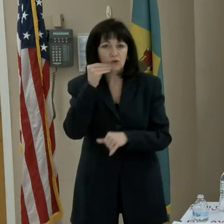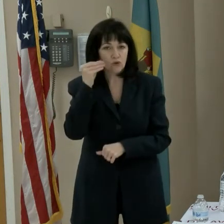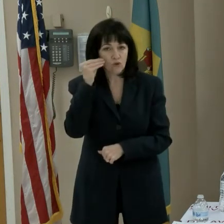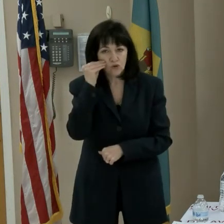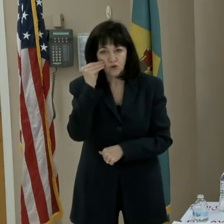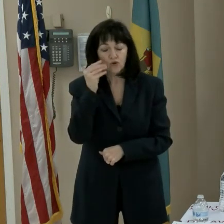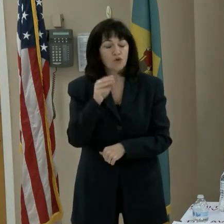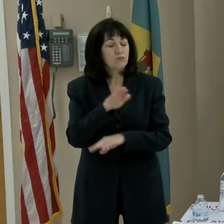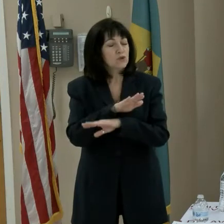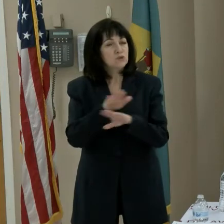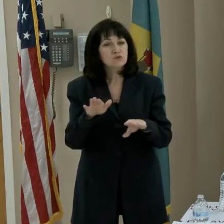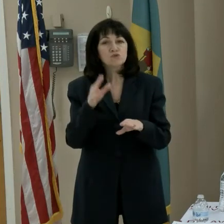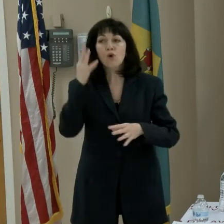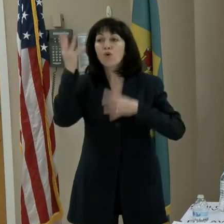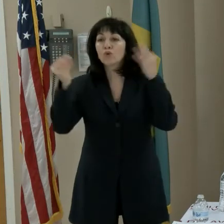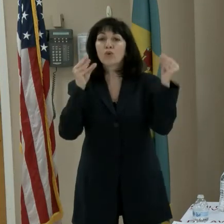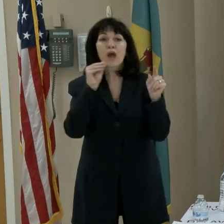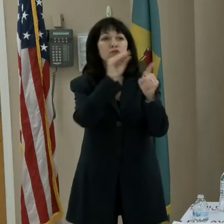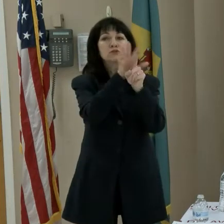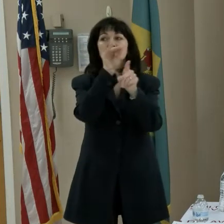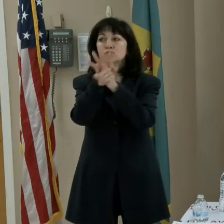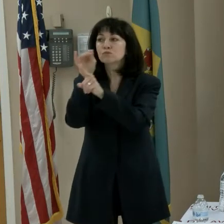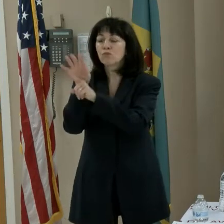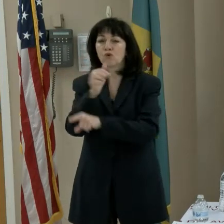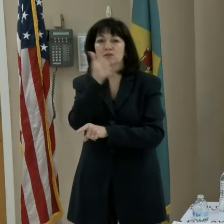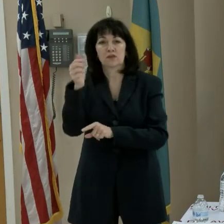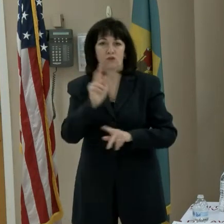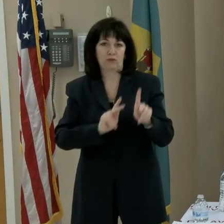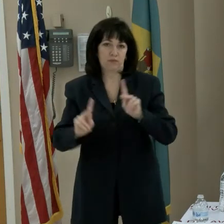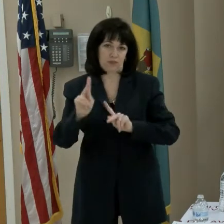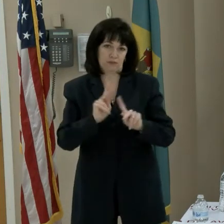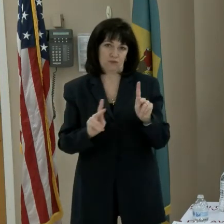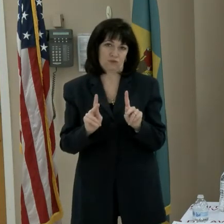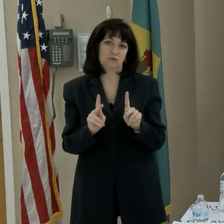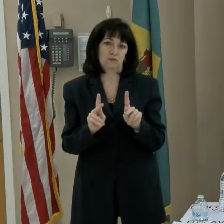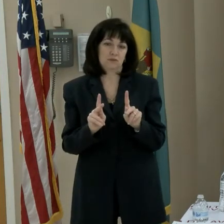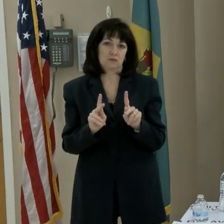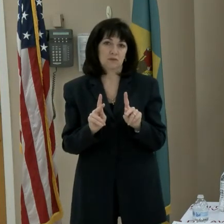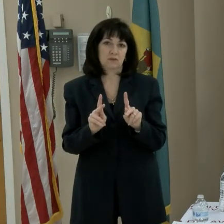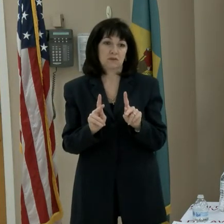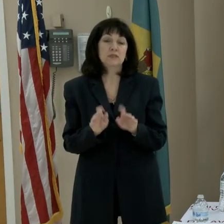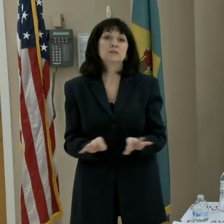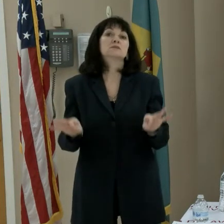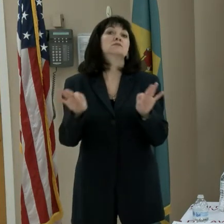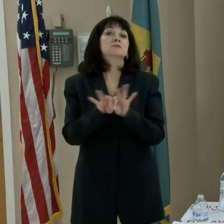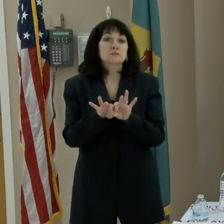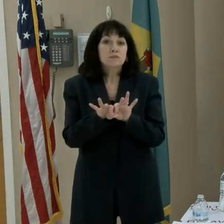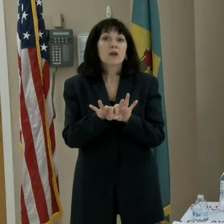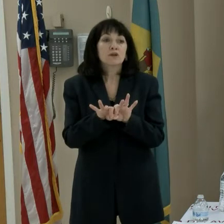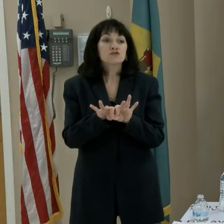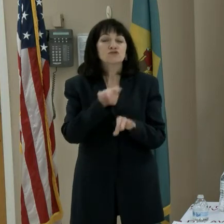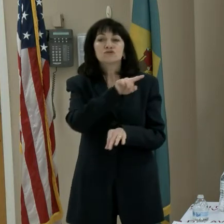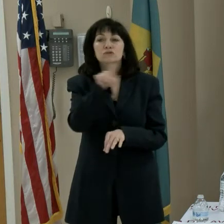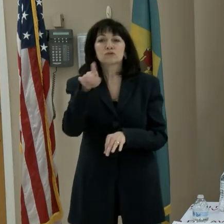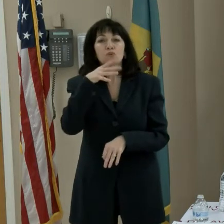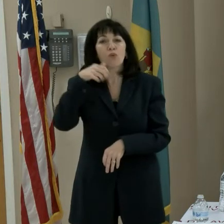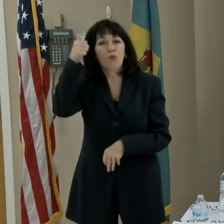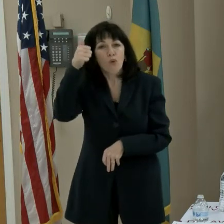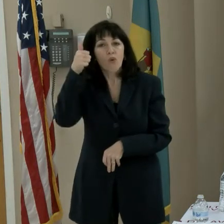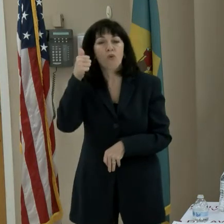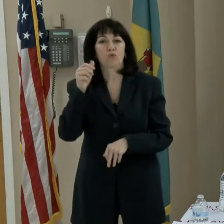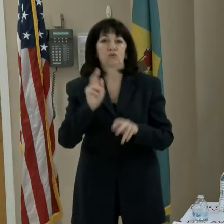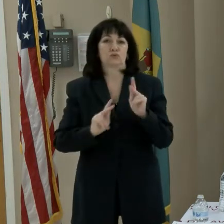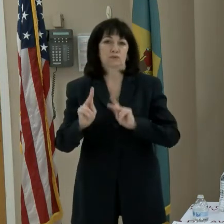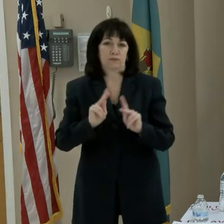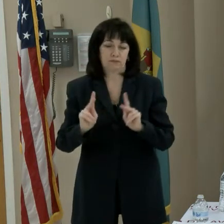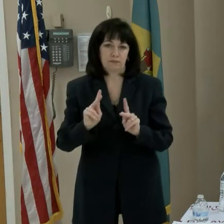and expose yourself to others, particularly the most vulnerable of us, including older